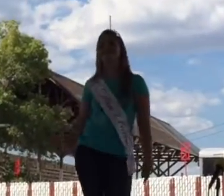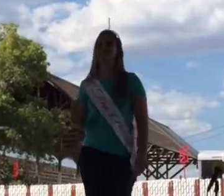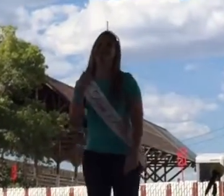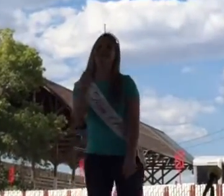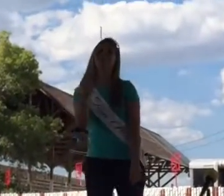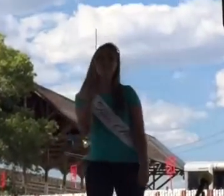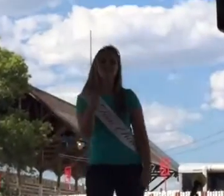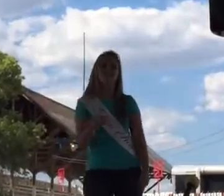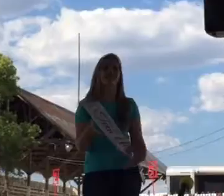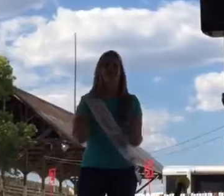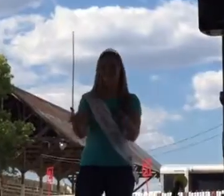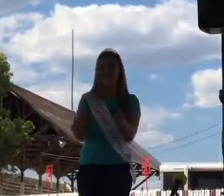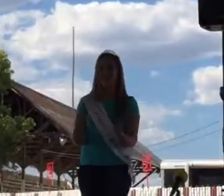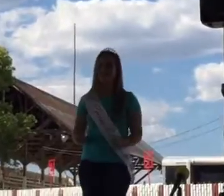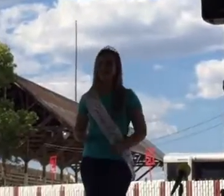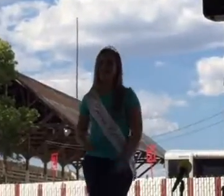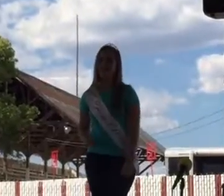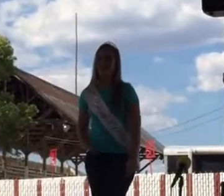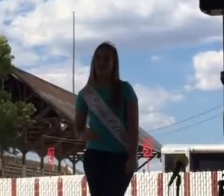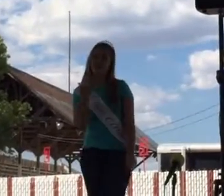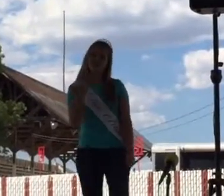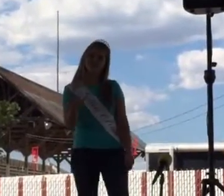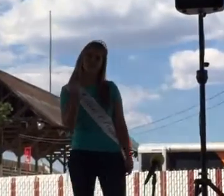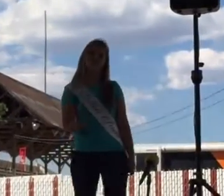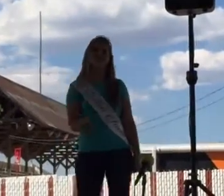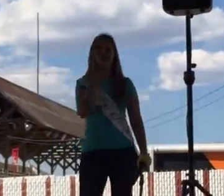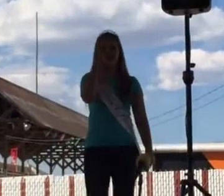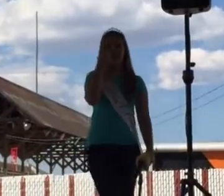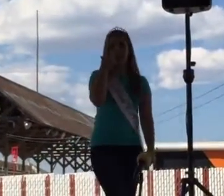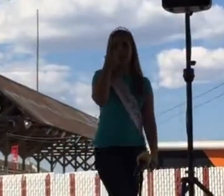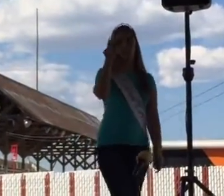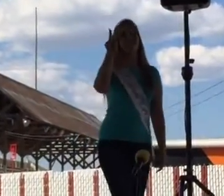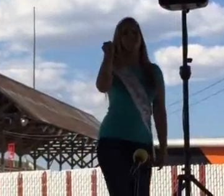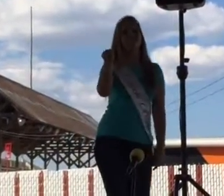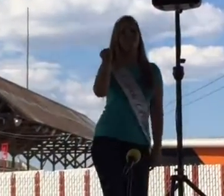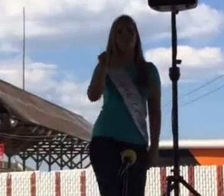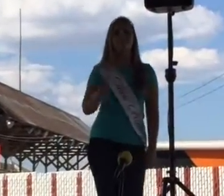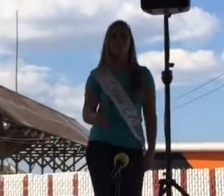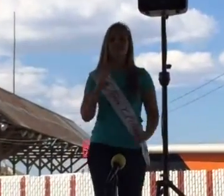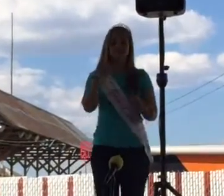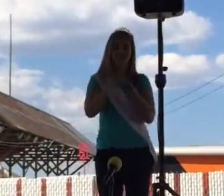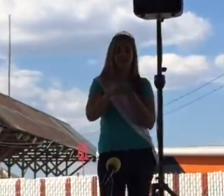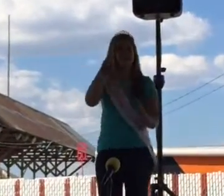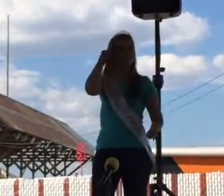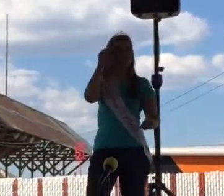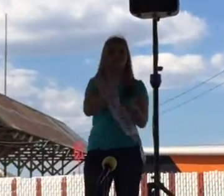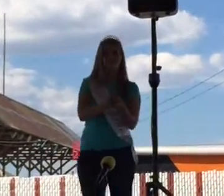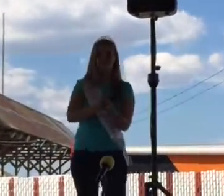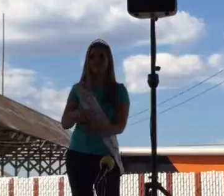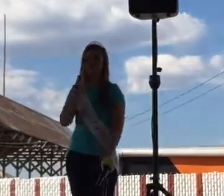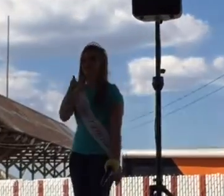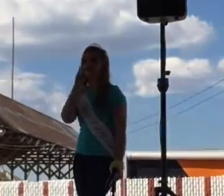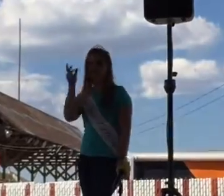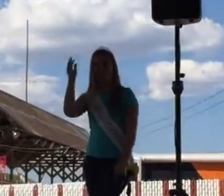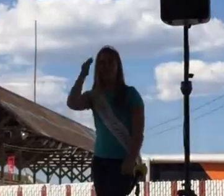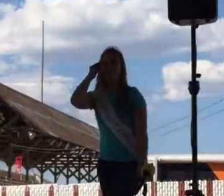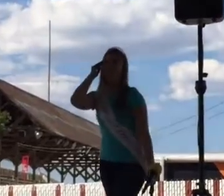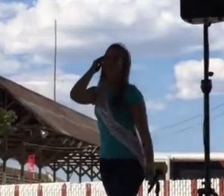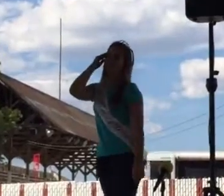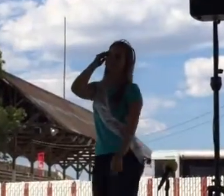why I want you so desperately If I know I'm looking at you and I can't believe you don't know